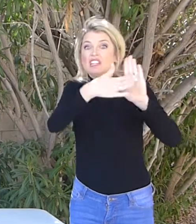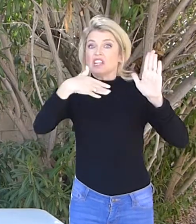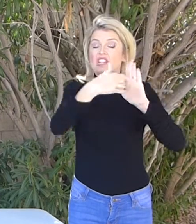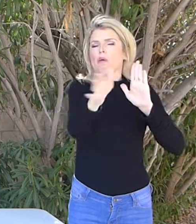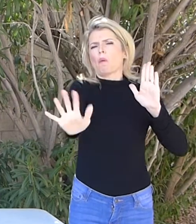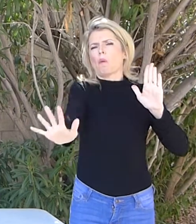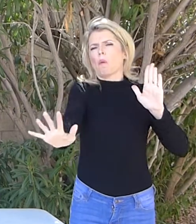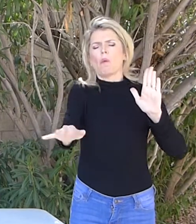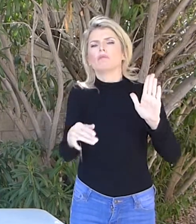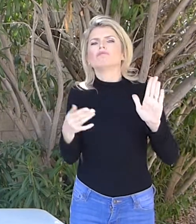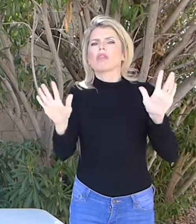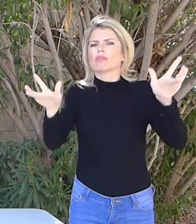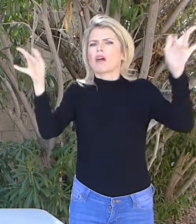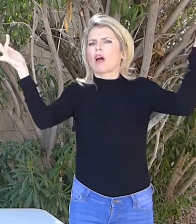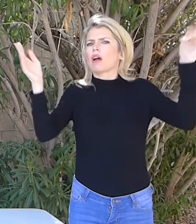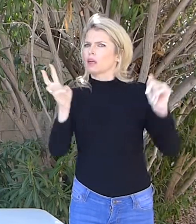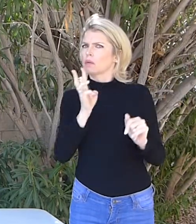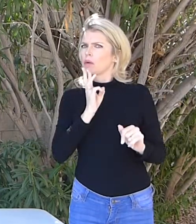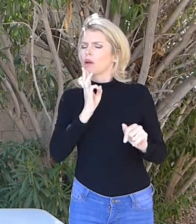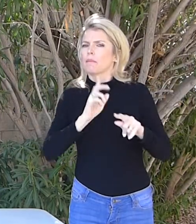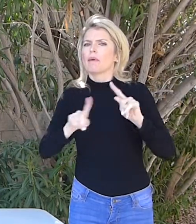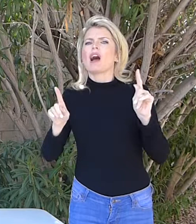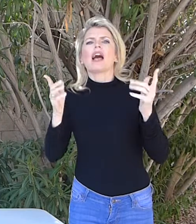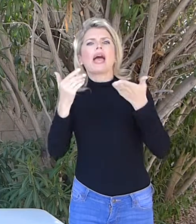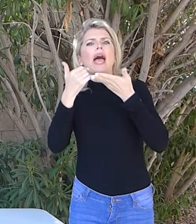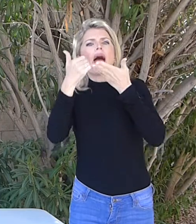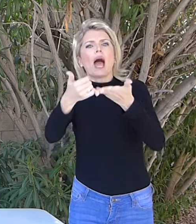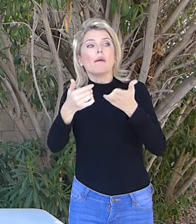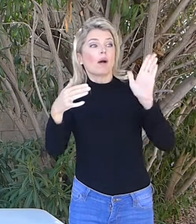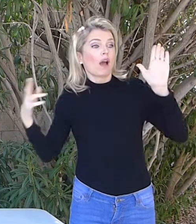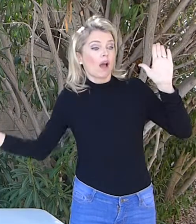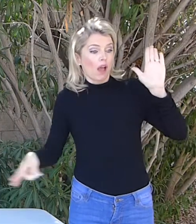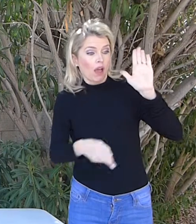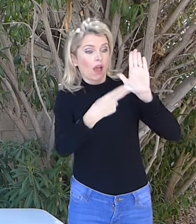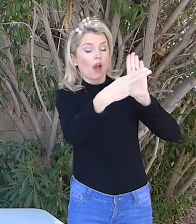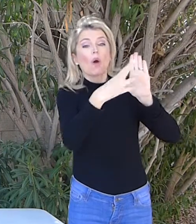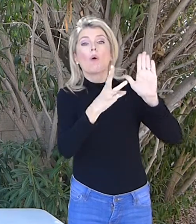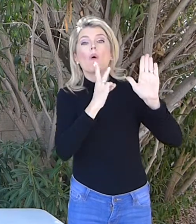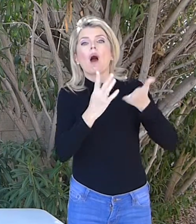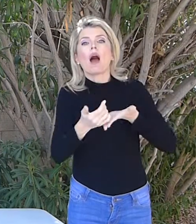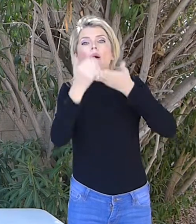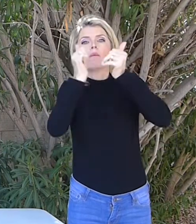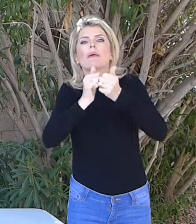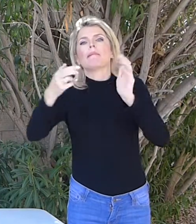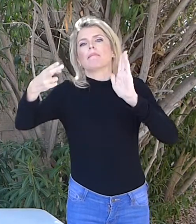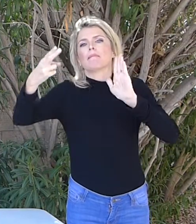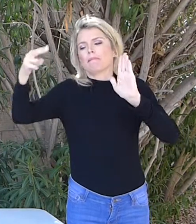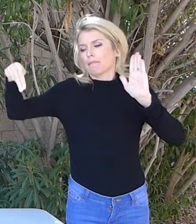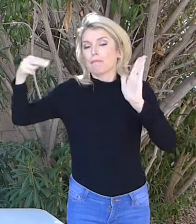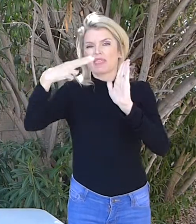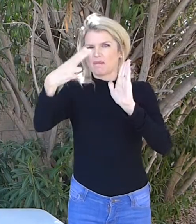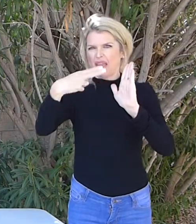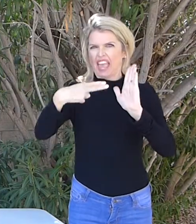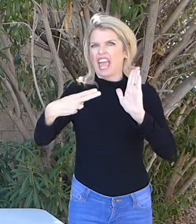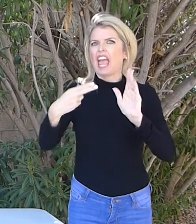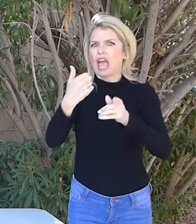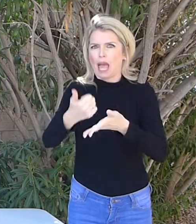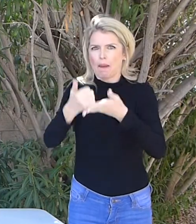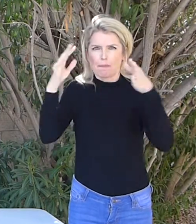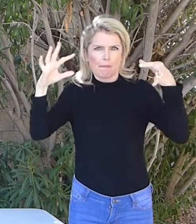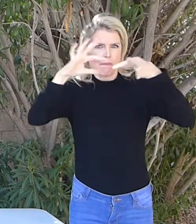soaked, but the paint glides over it much easier if you wet it. Don't forget the